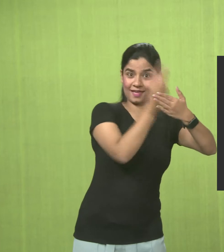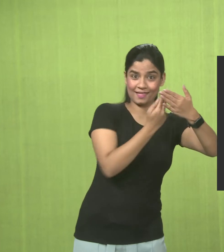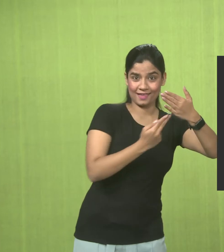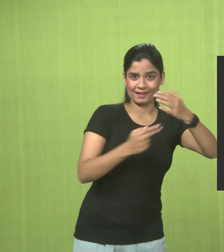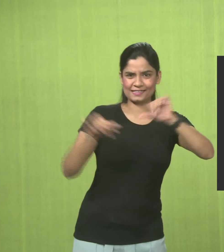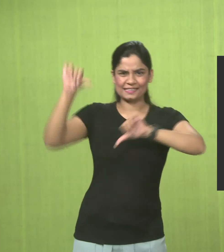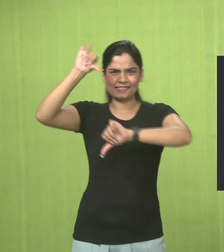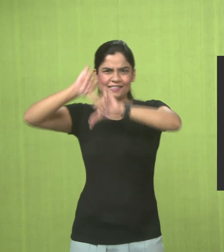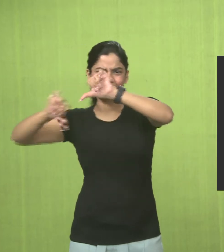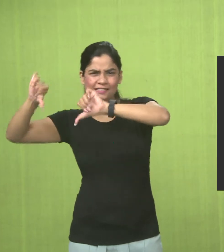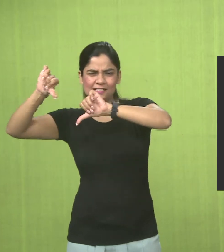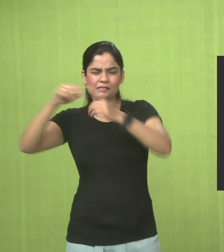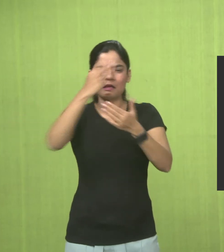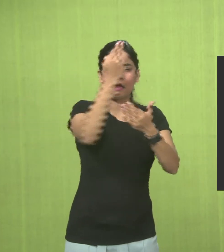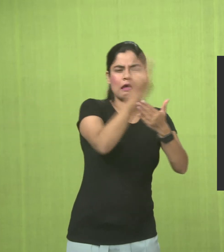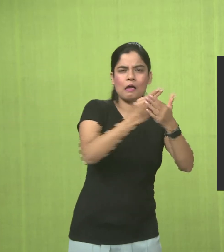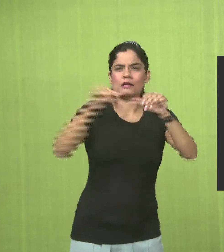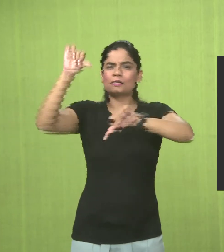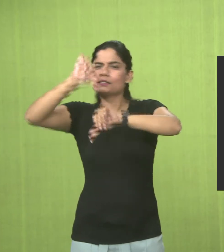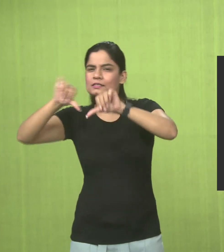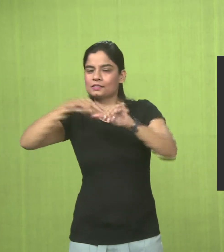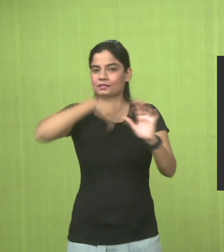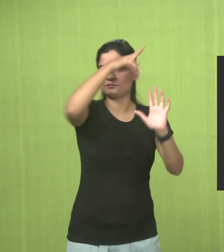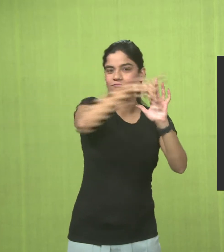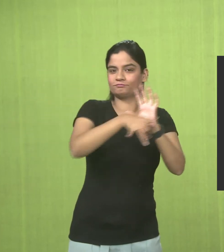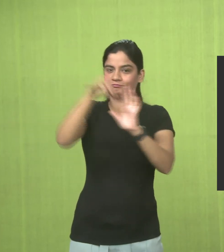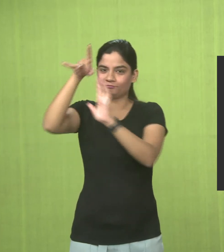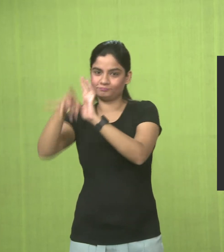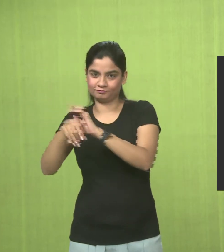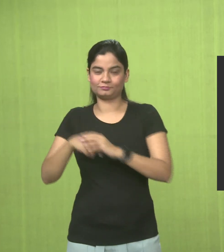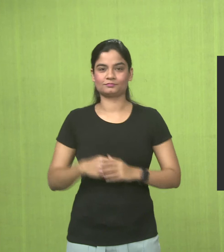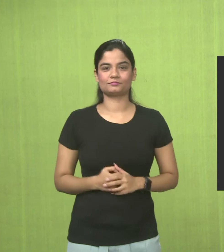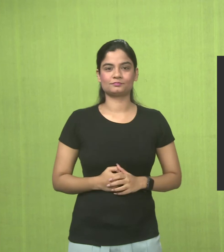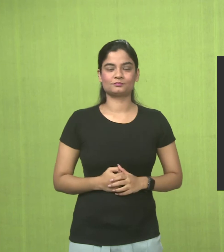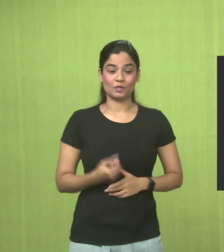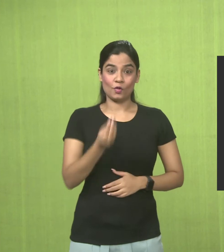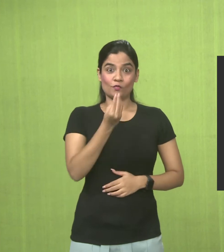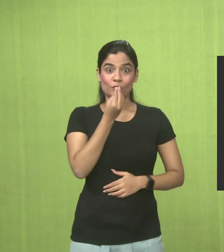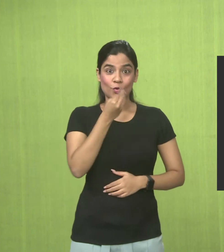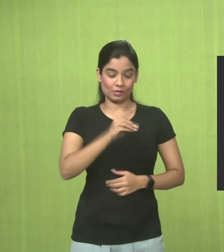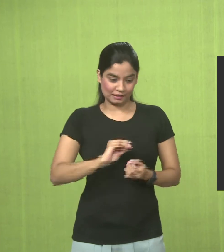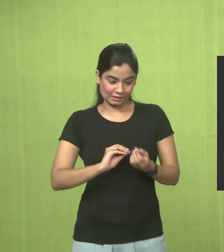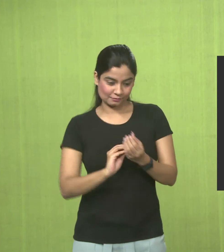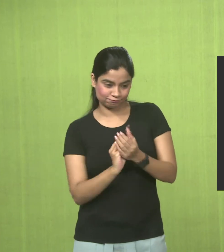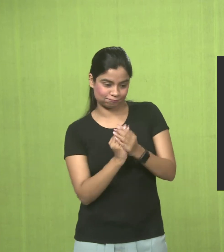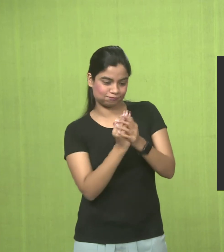Home science is both art and science. Let me explain how. For